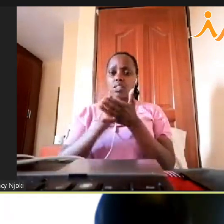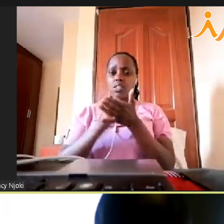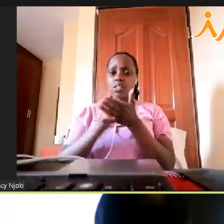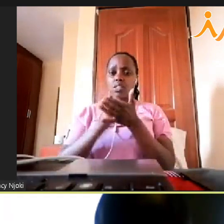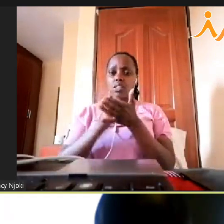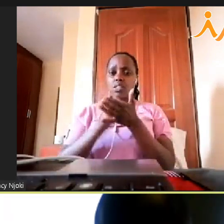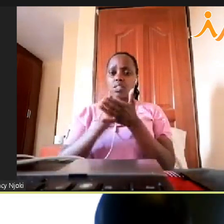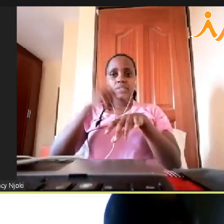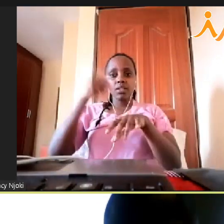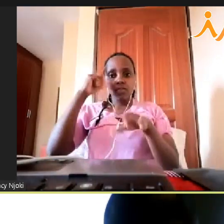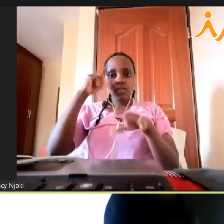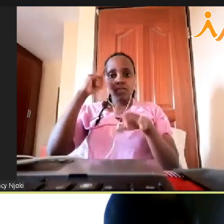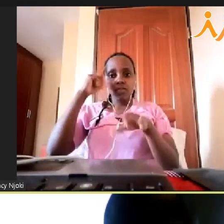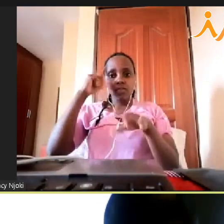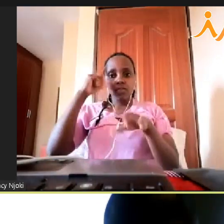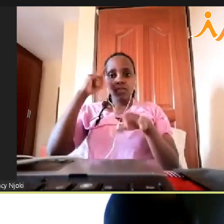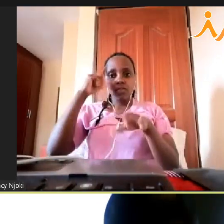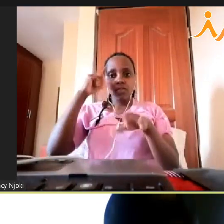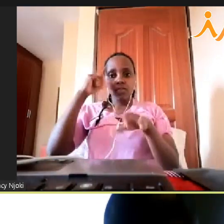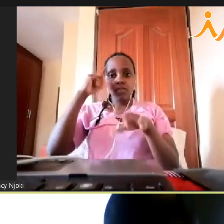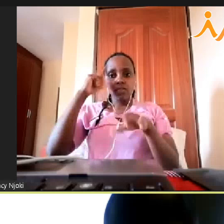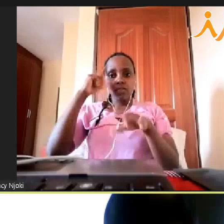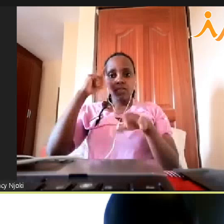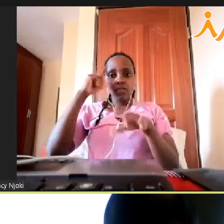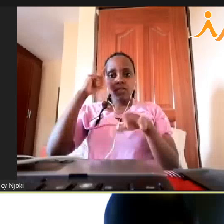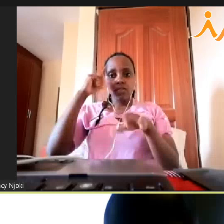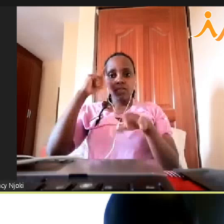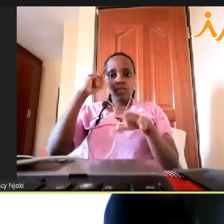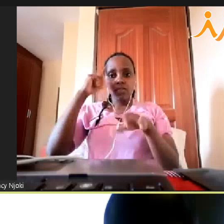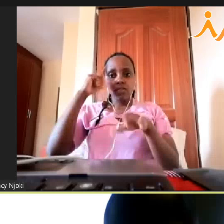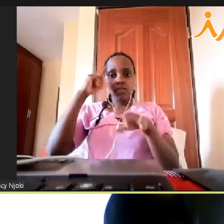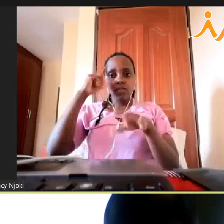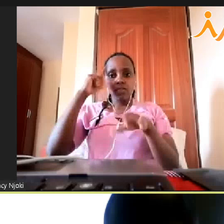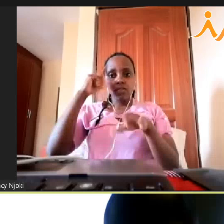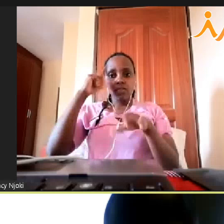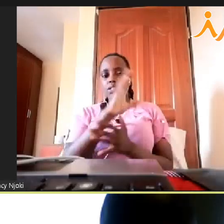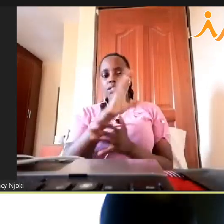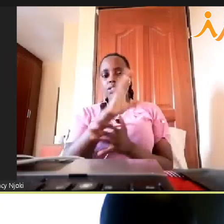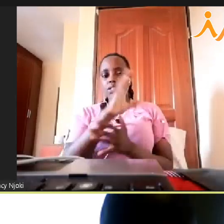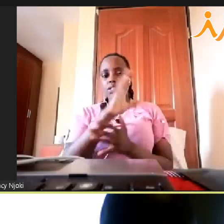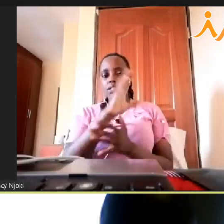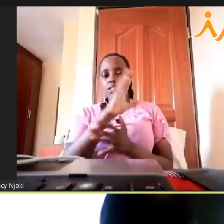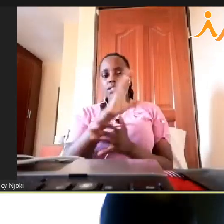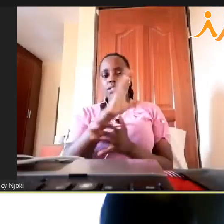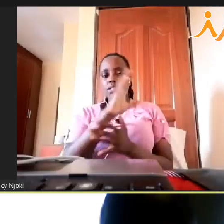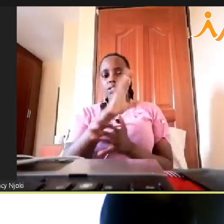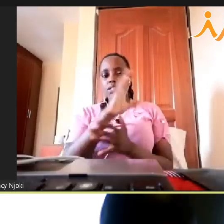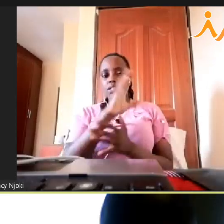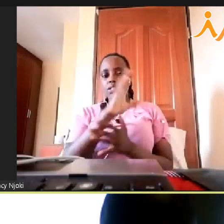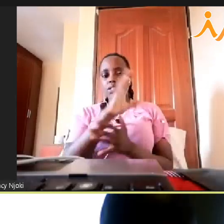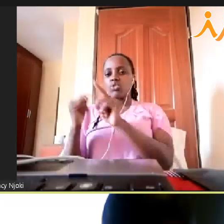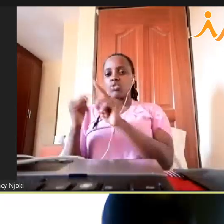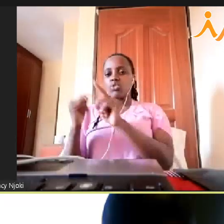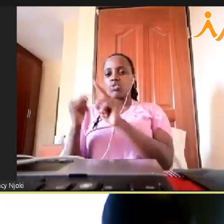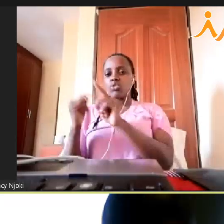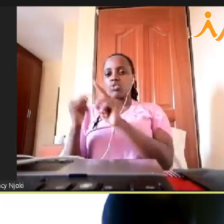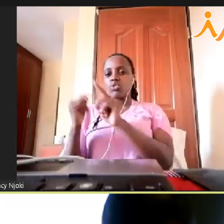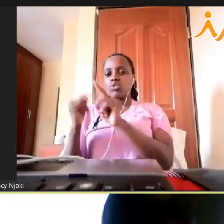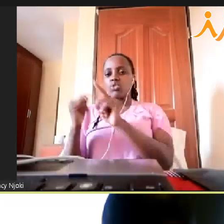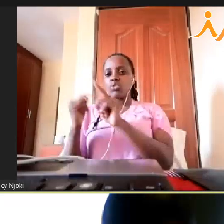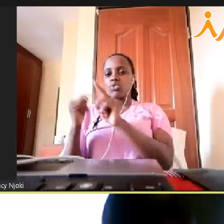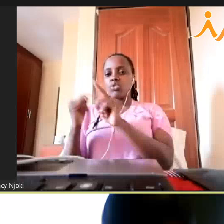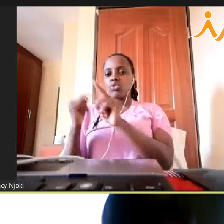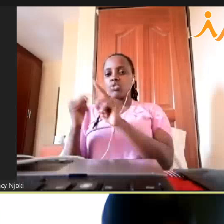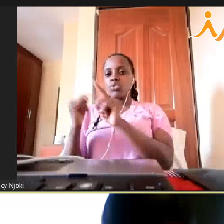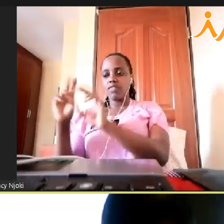During the session, we divided civil society organizations into thematic areas to make sure that there